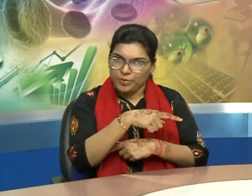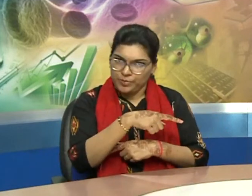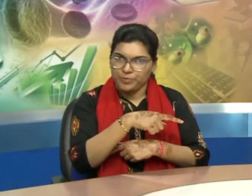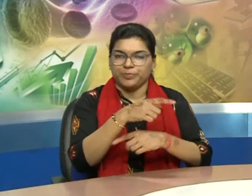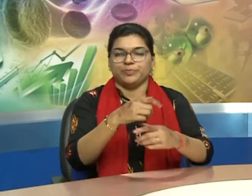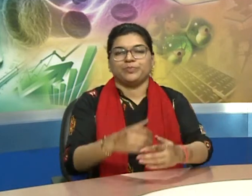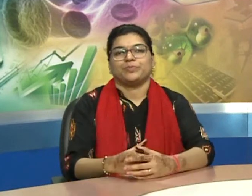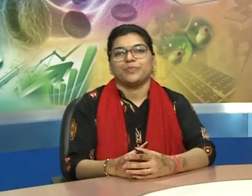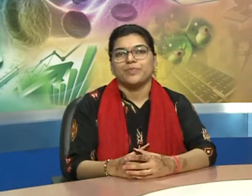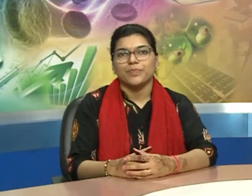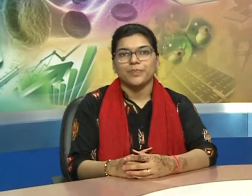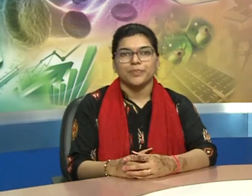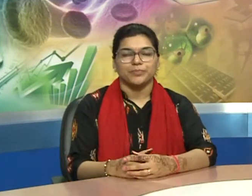professions.